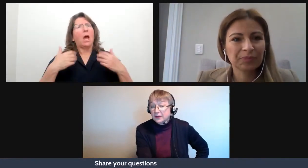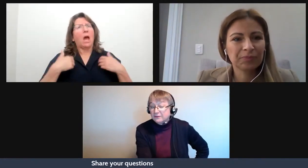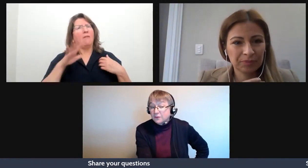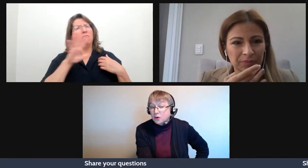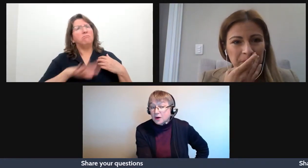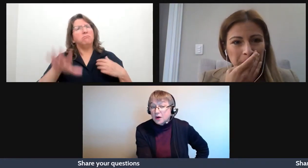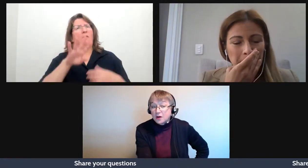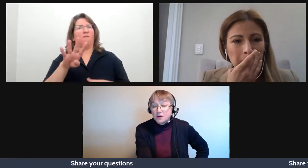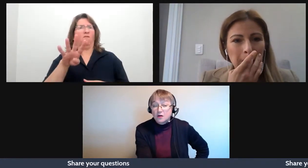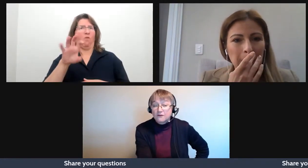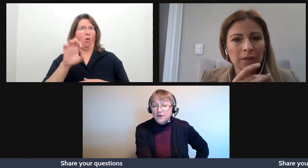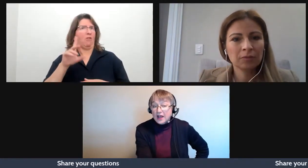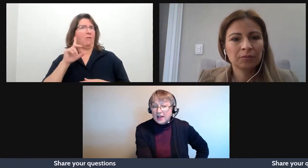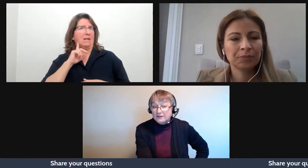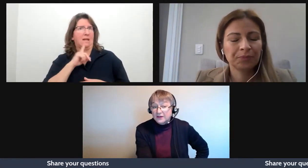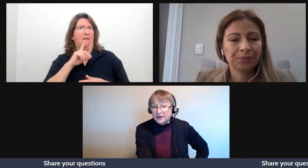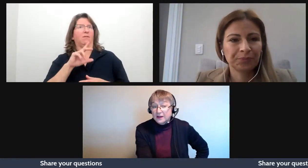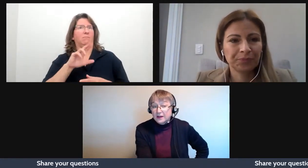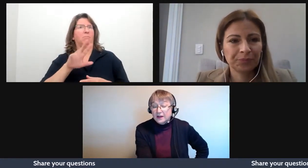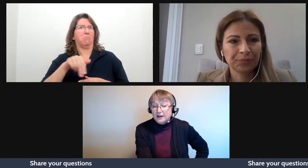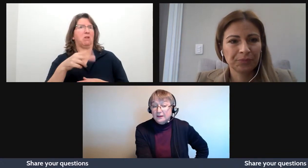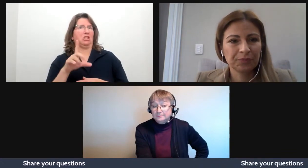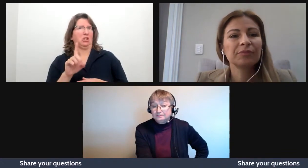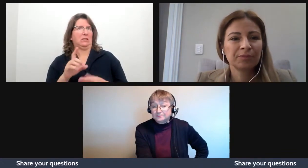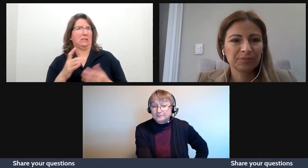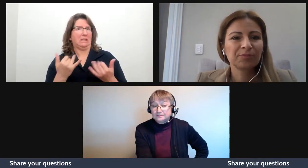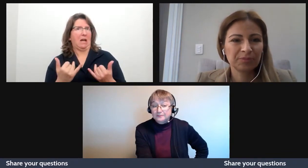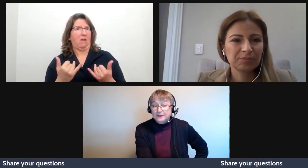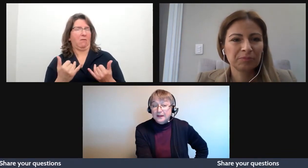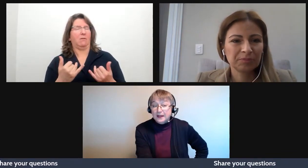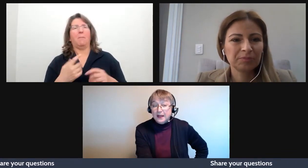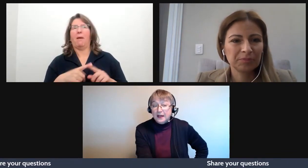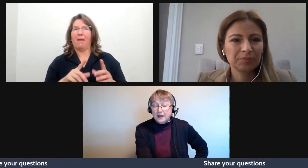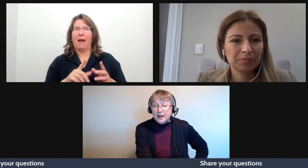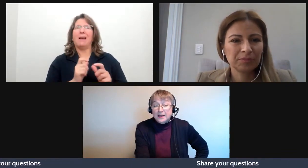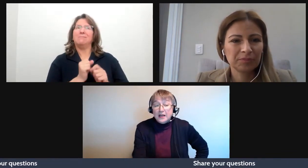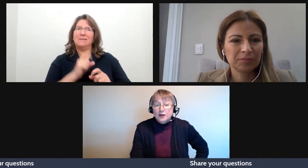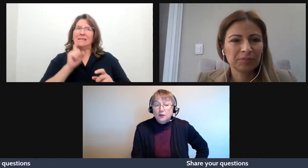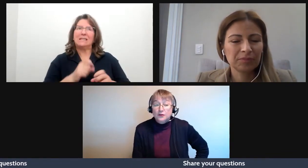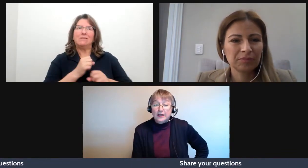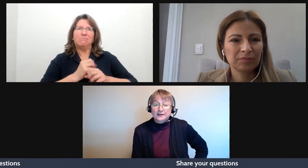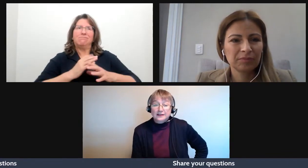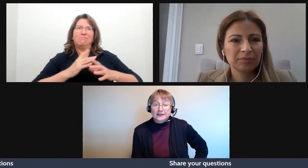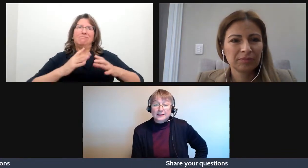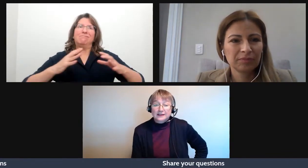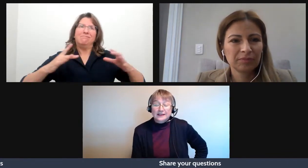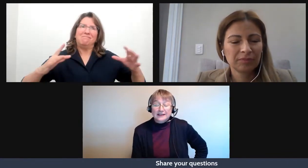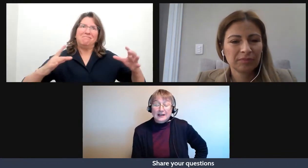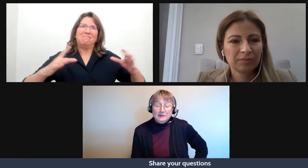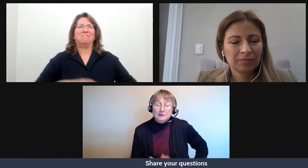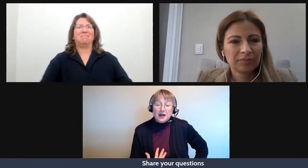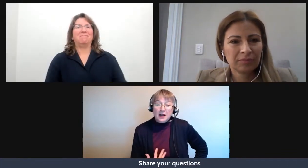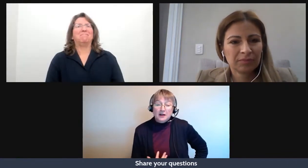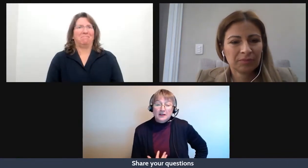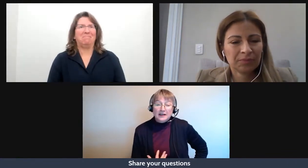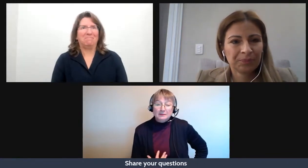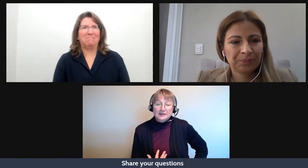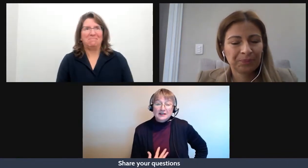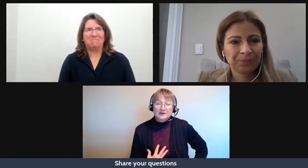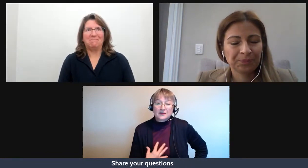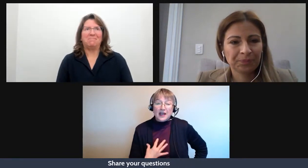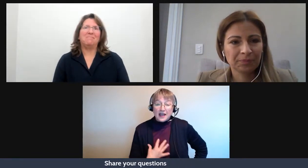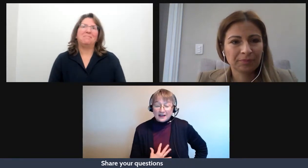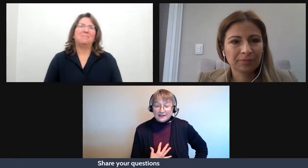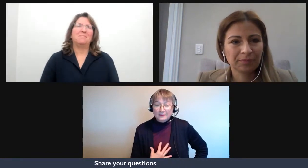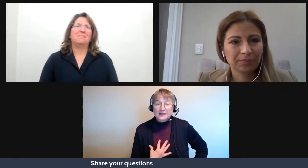graduating with grade 4 or 5. And I know that the